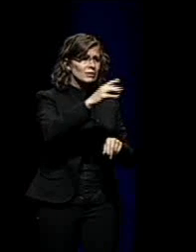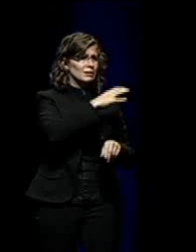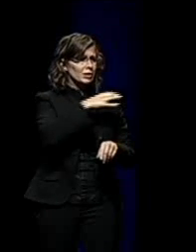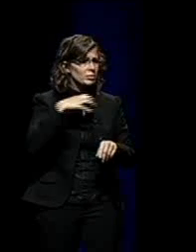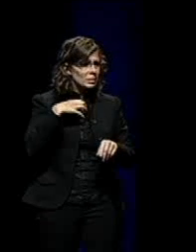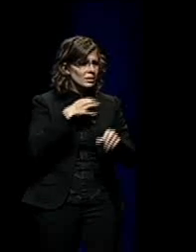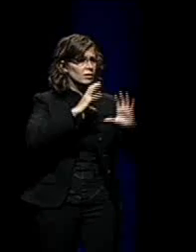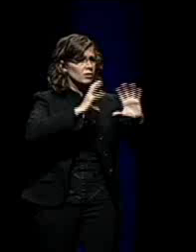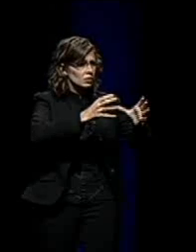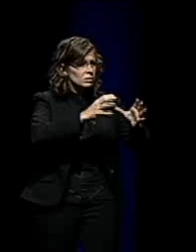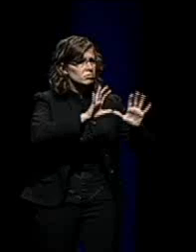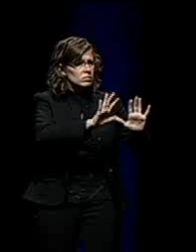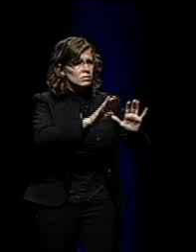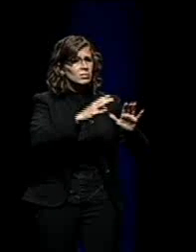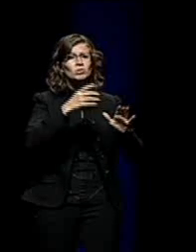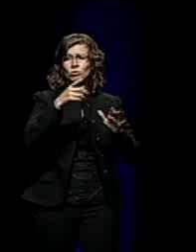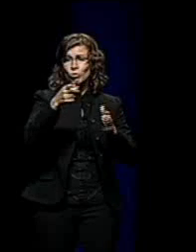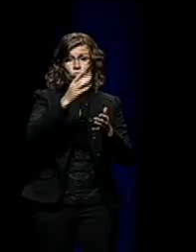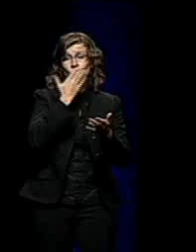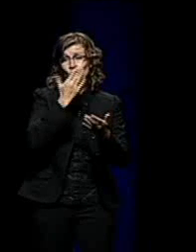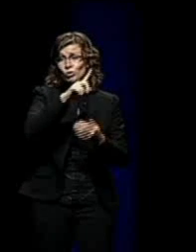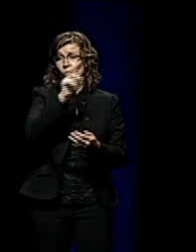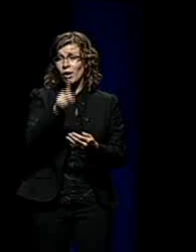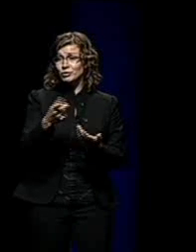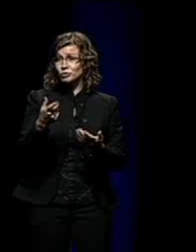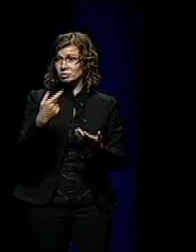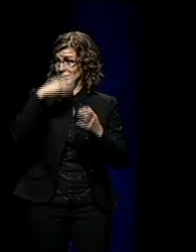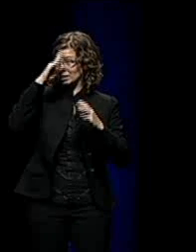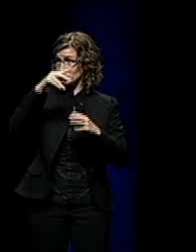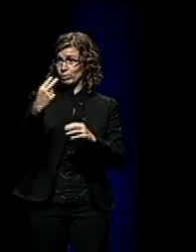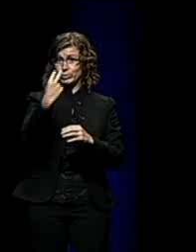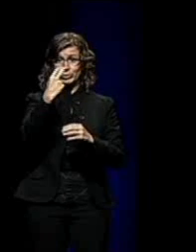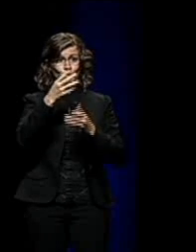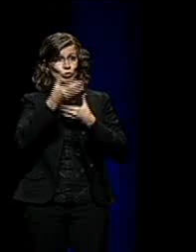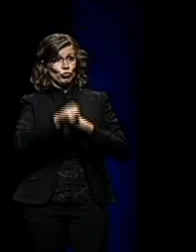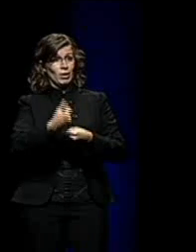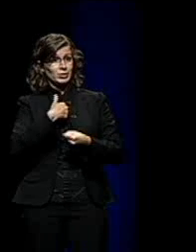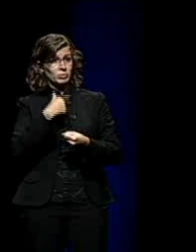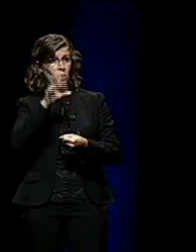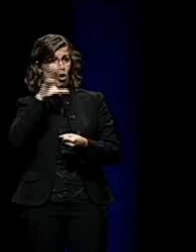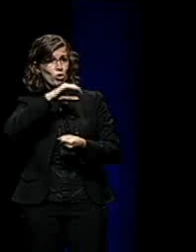question. Don't trust me just based on face. Look at the product and the outcome.